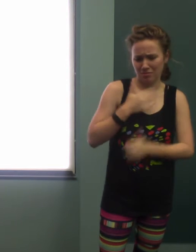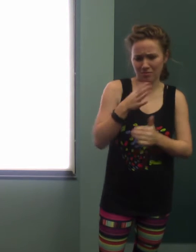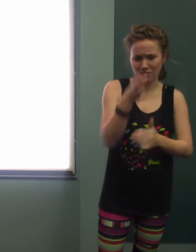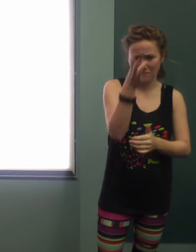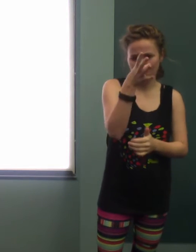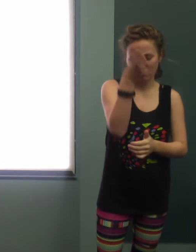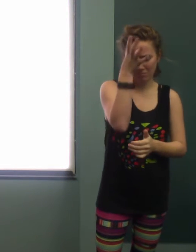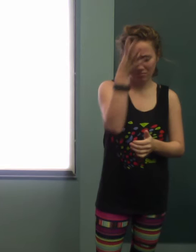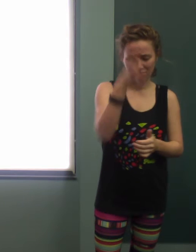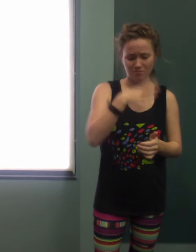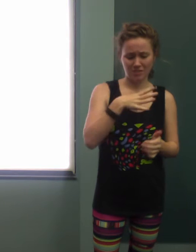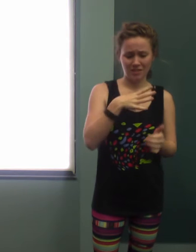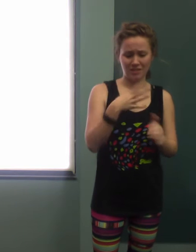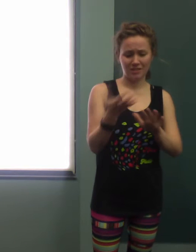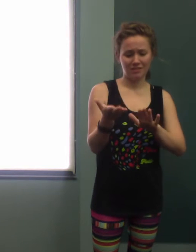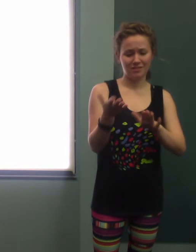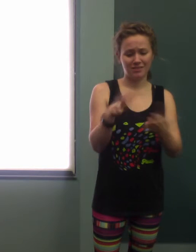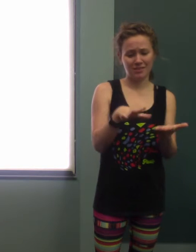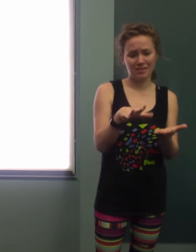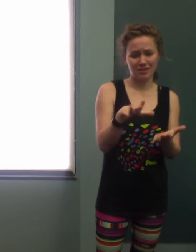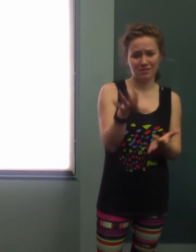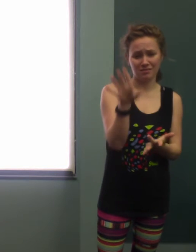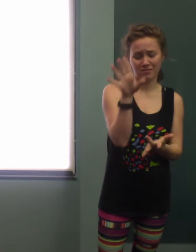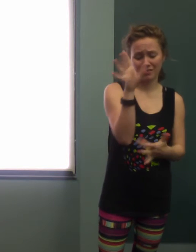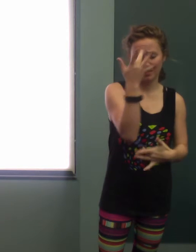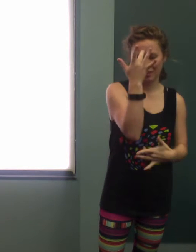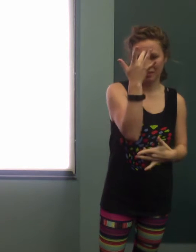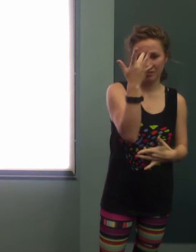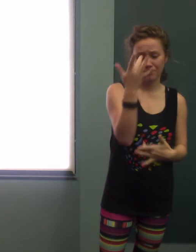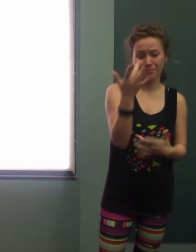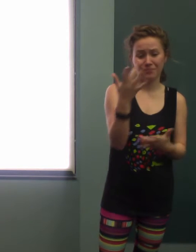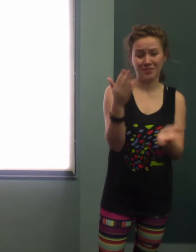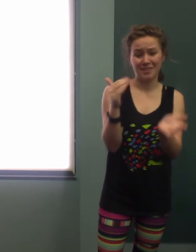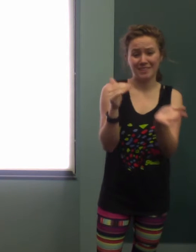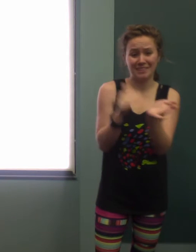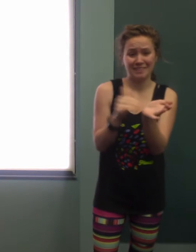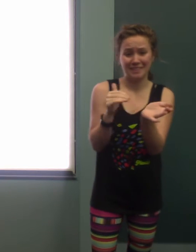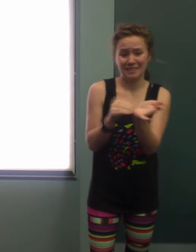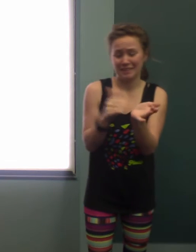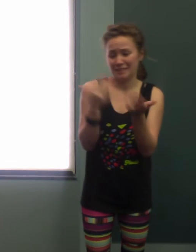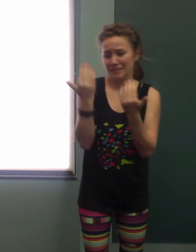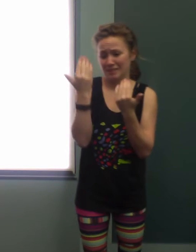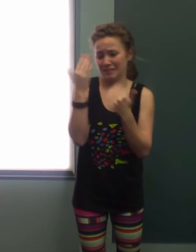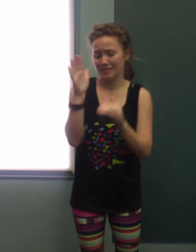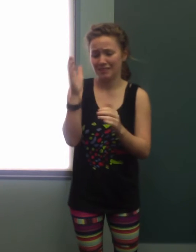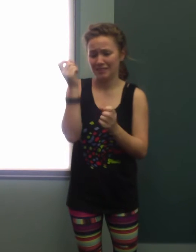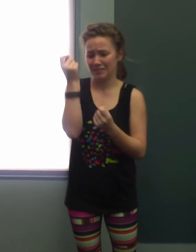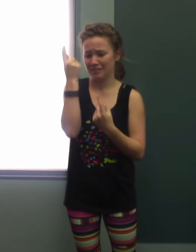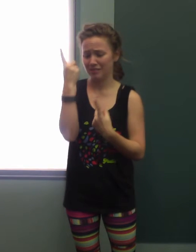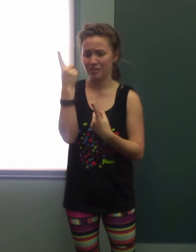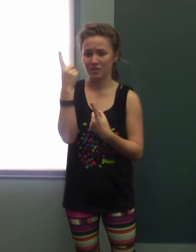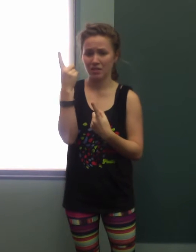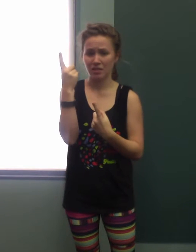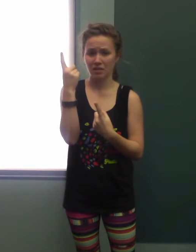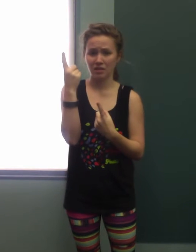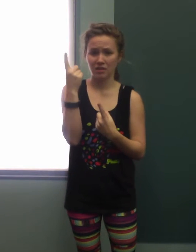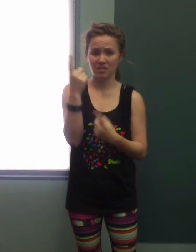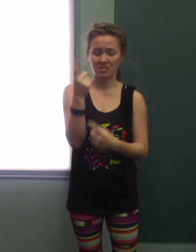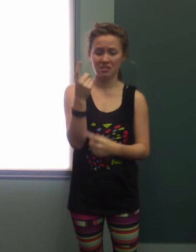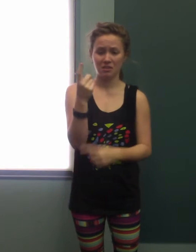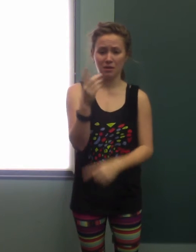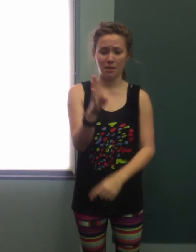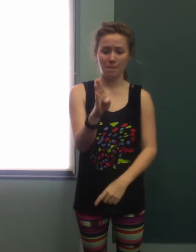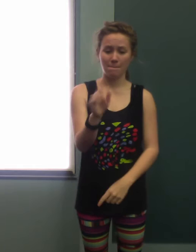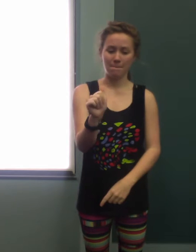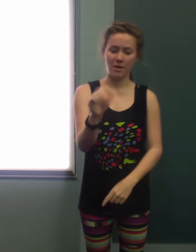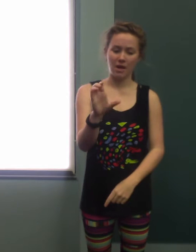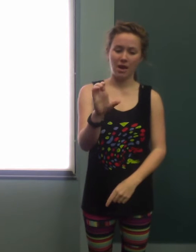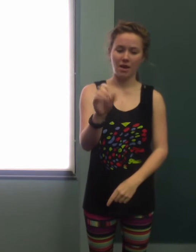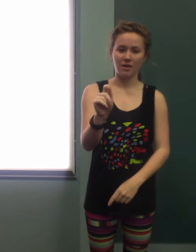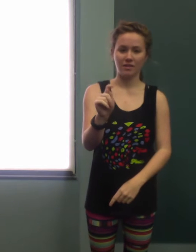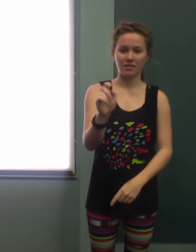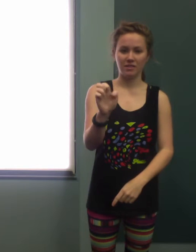infections. Doctors did not know much about bacteria and how it was spread when a wound is not